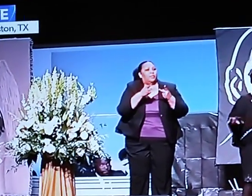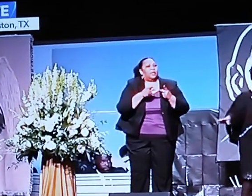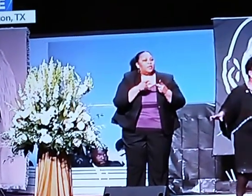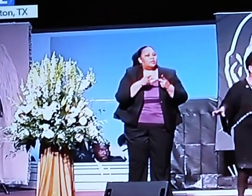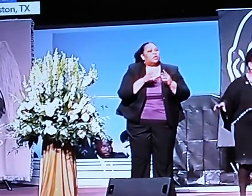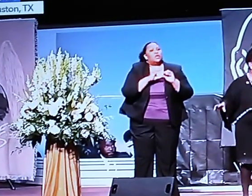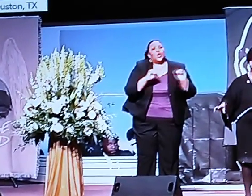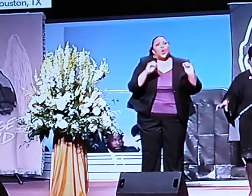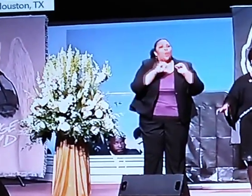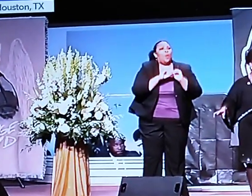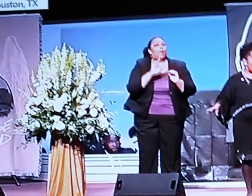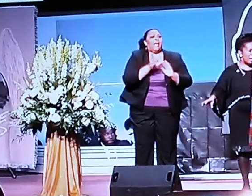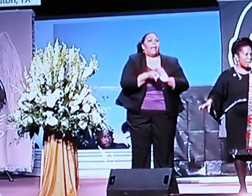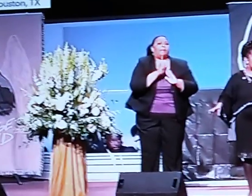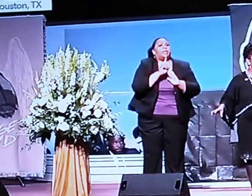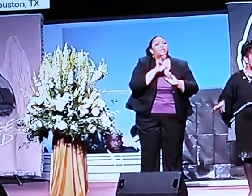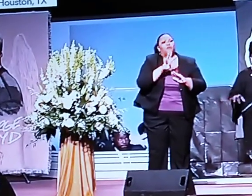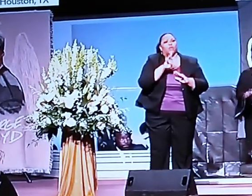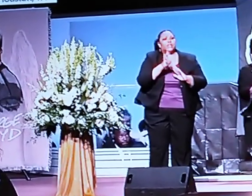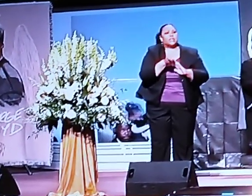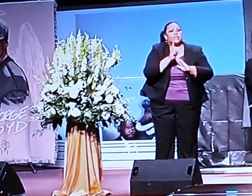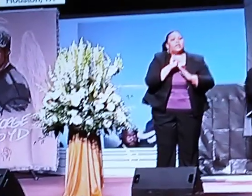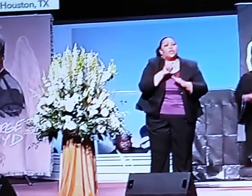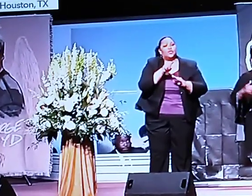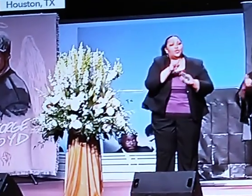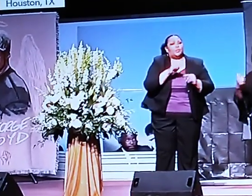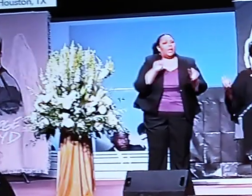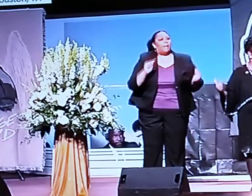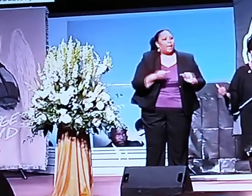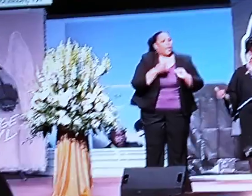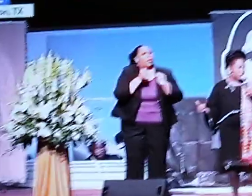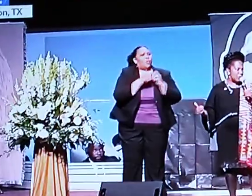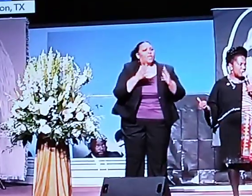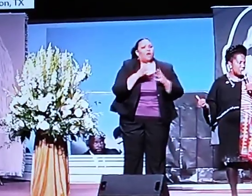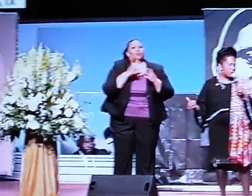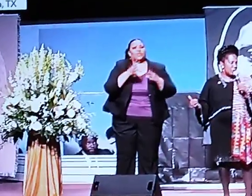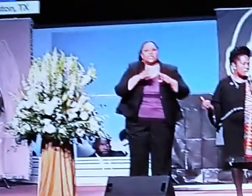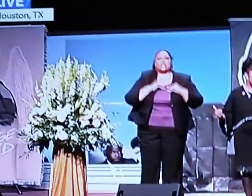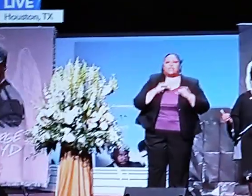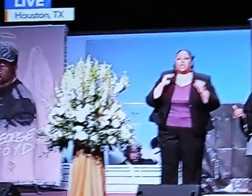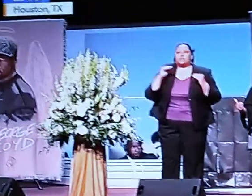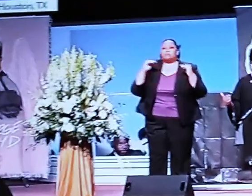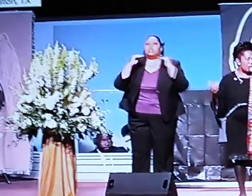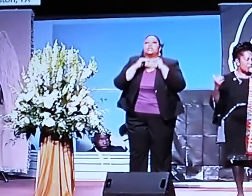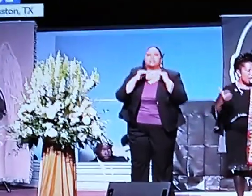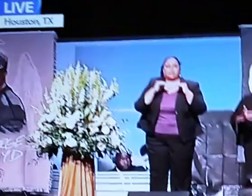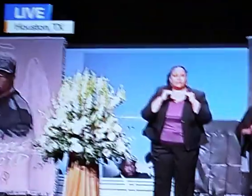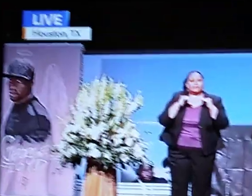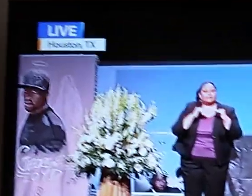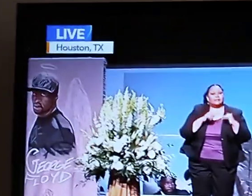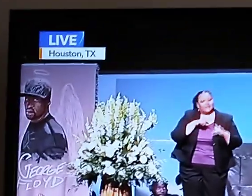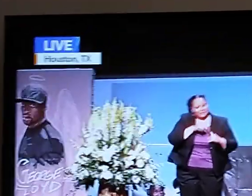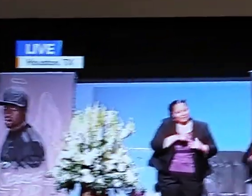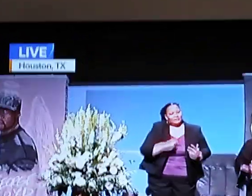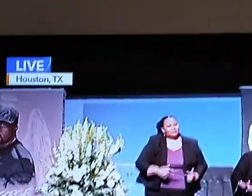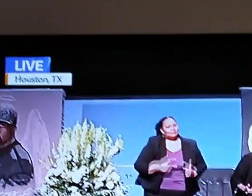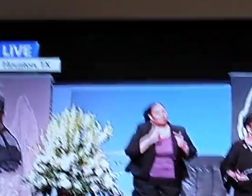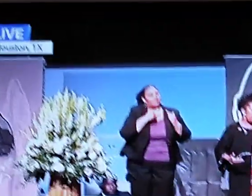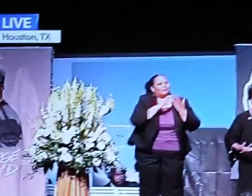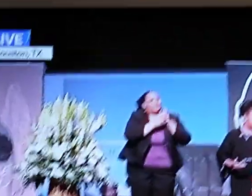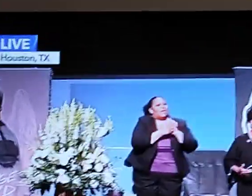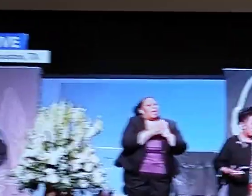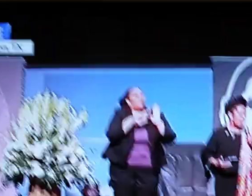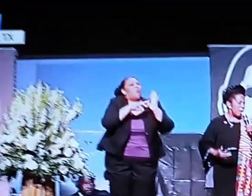will be no more eight minutes and 46 seconds that you will be in pain without getting justice. His assignment turned into a